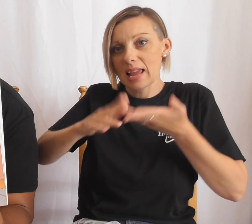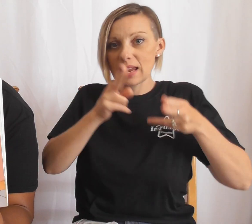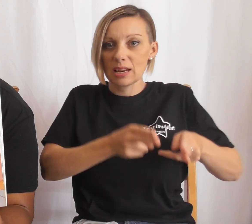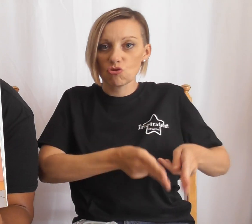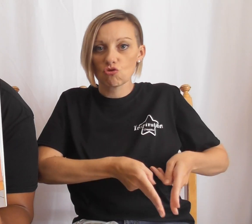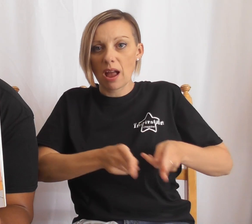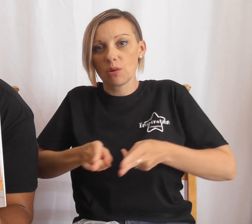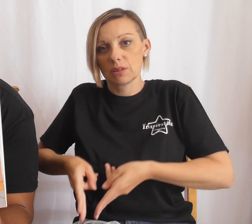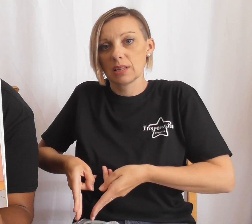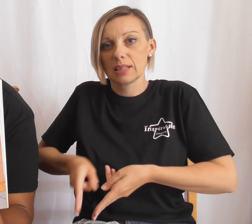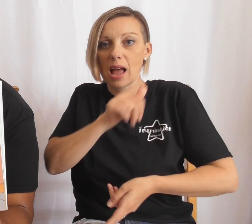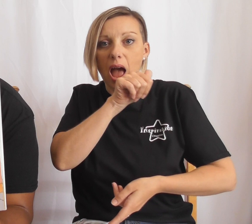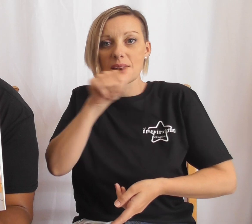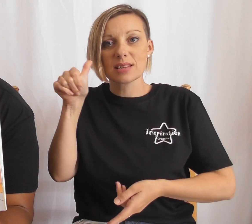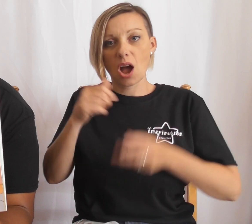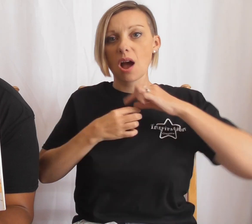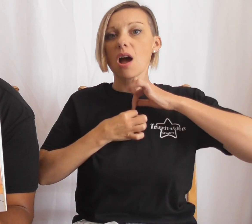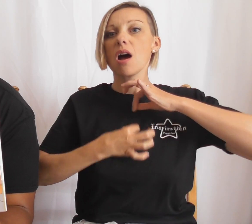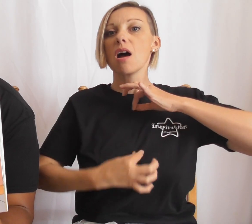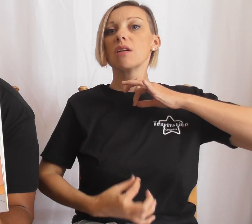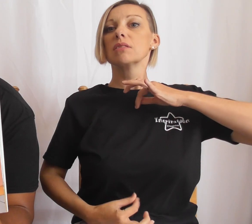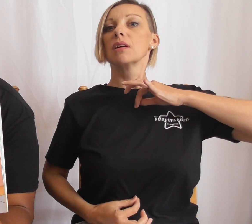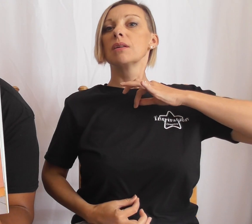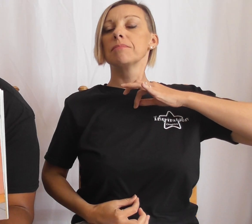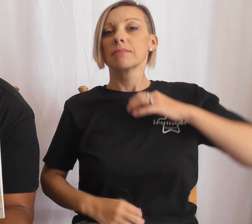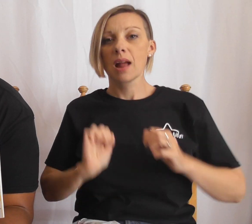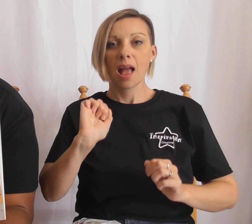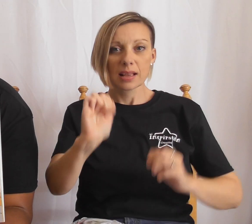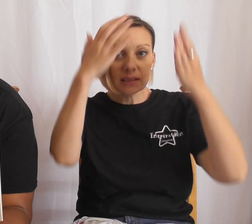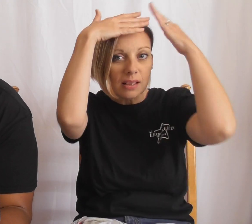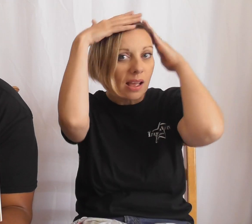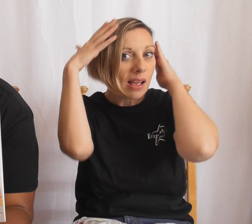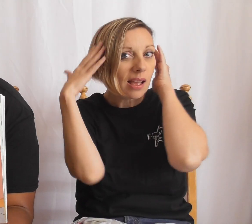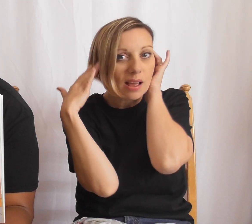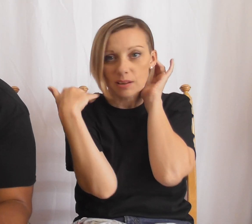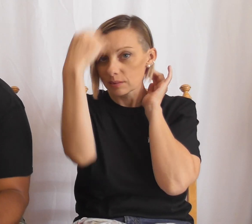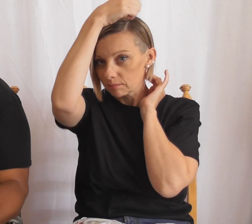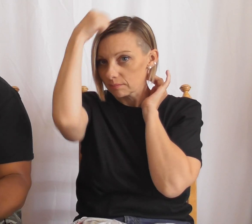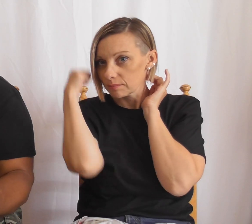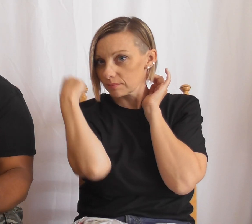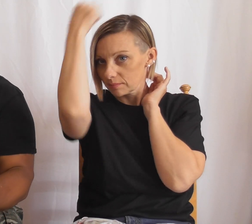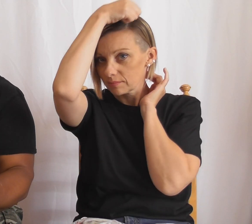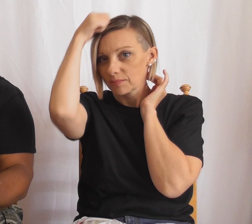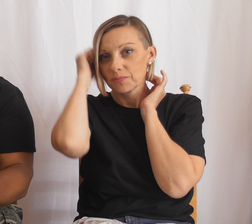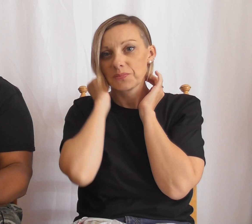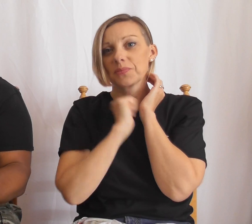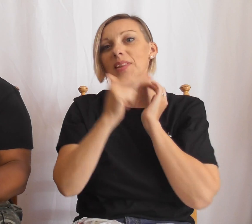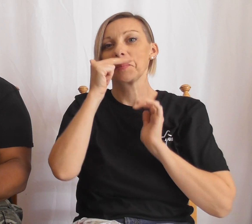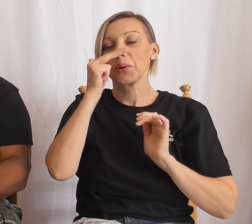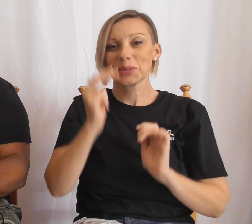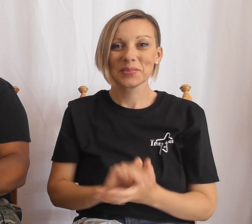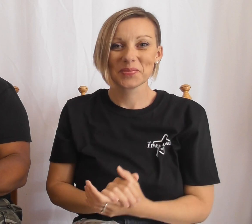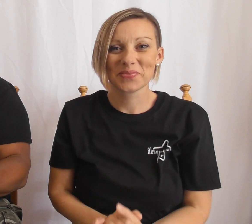nice shirt, and his hair is all combed. Not that I would know,